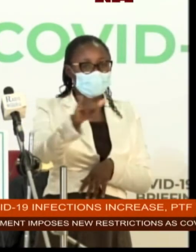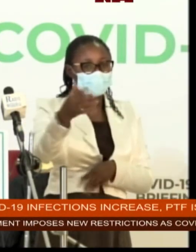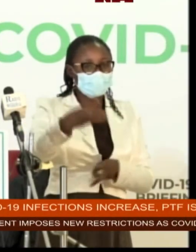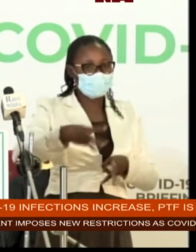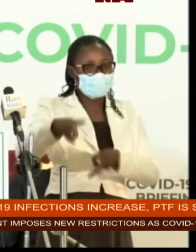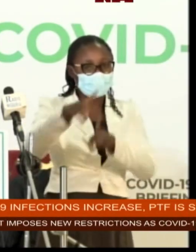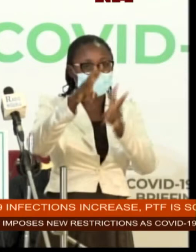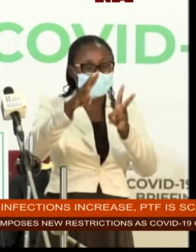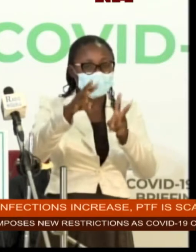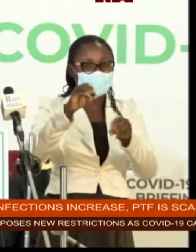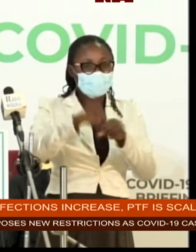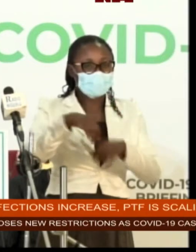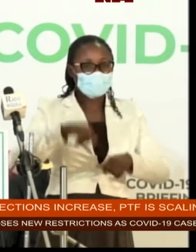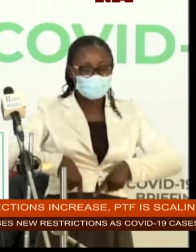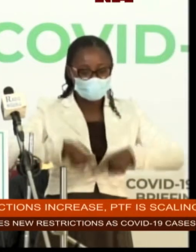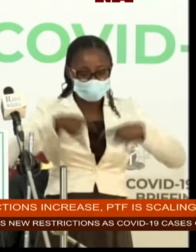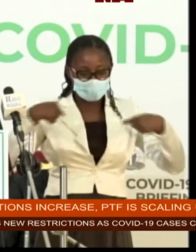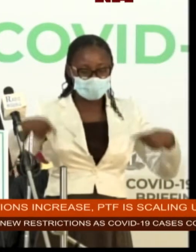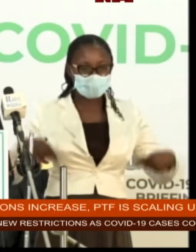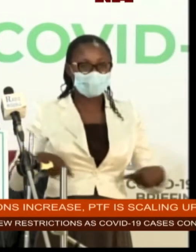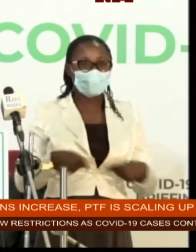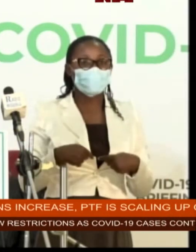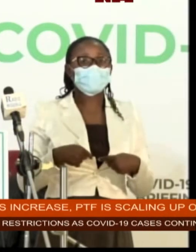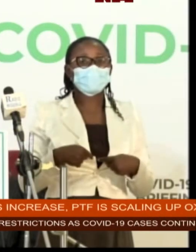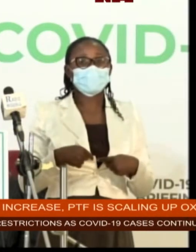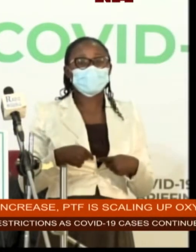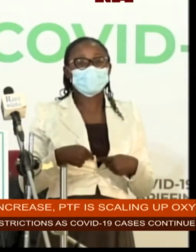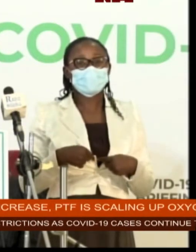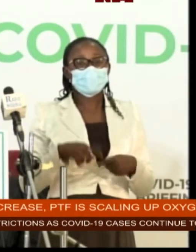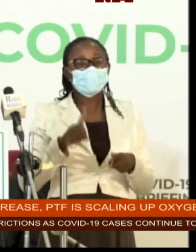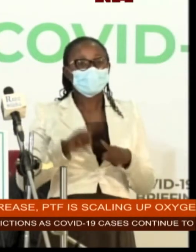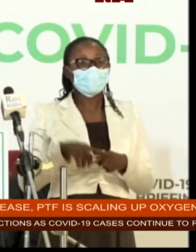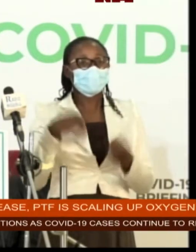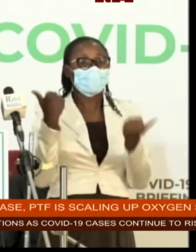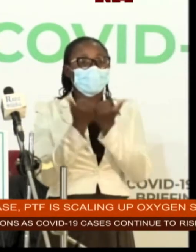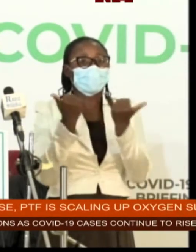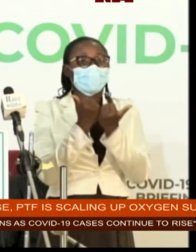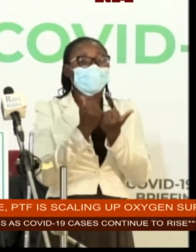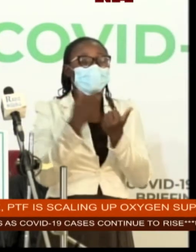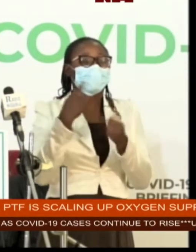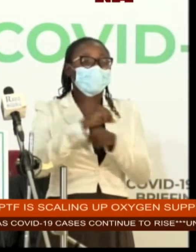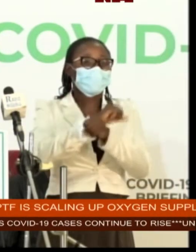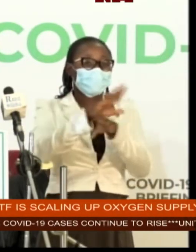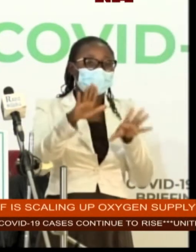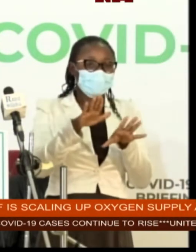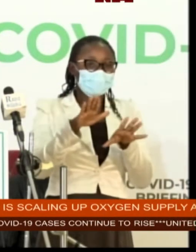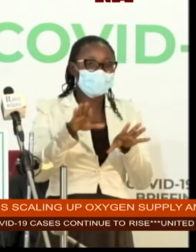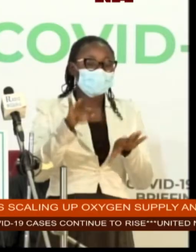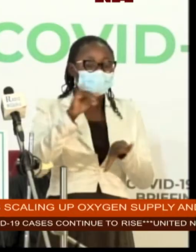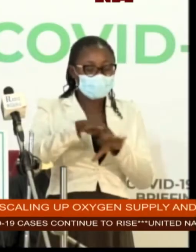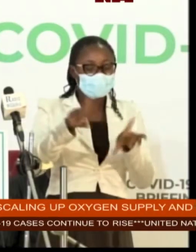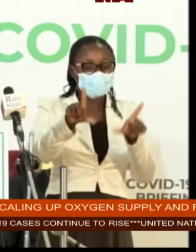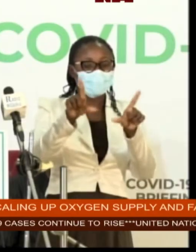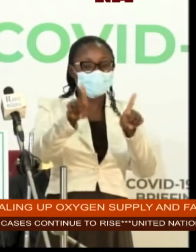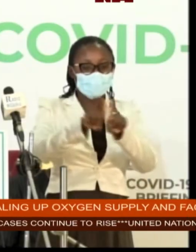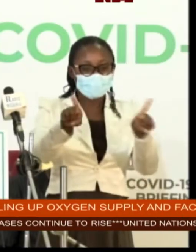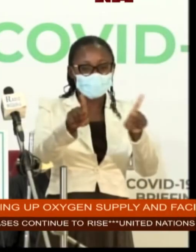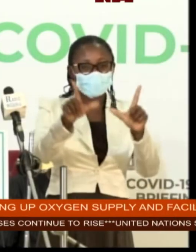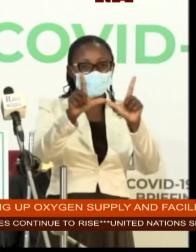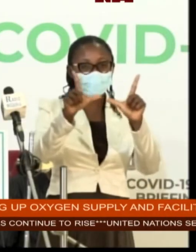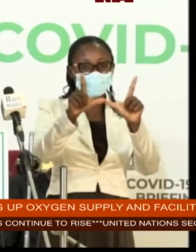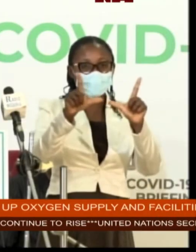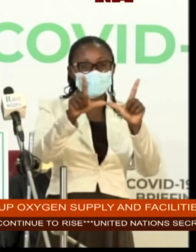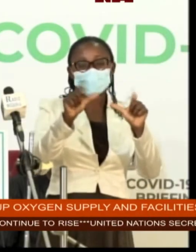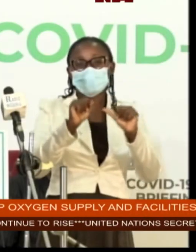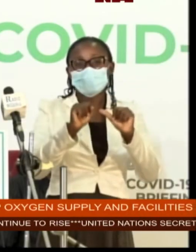way we use science and epidemiology to tackle the virus at different stage in different countries in the